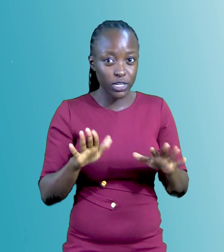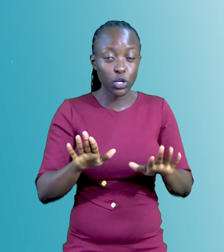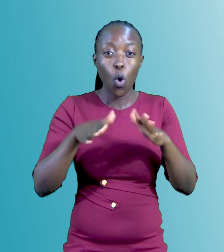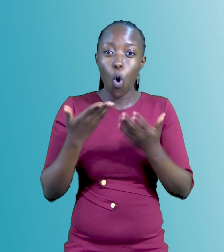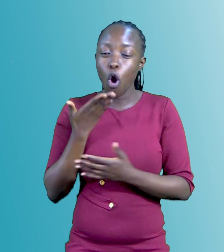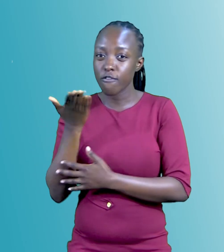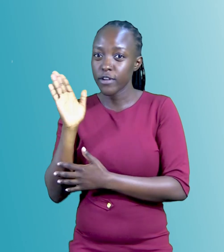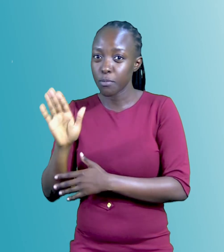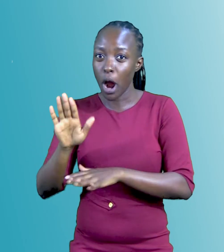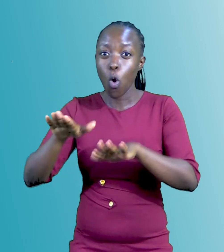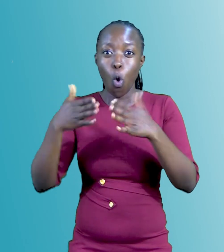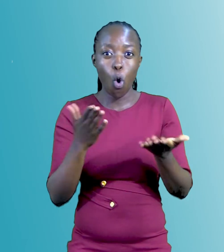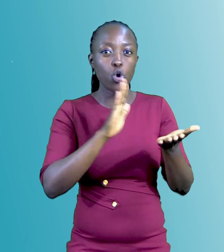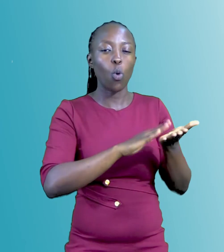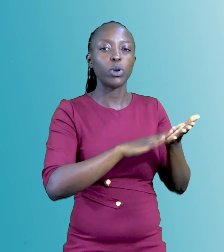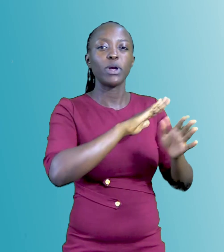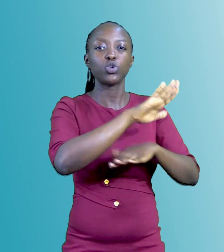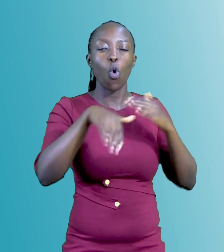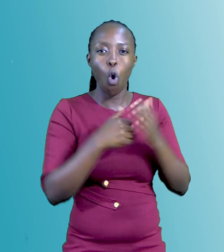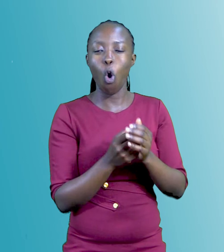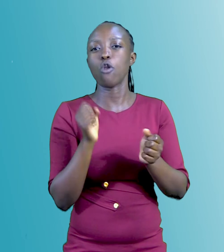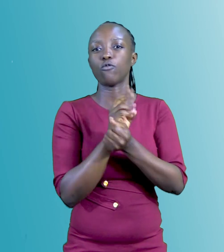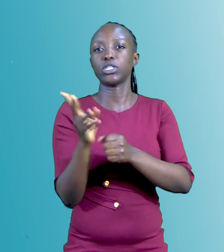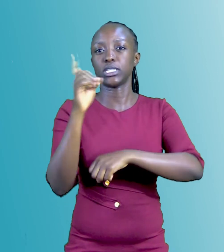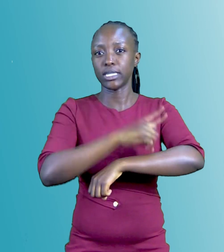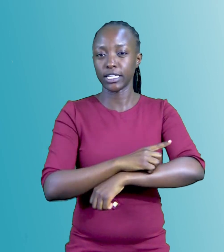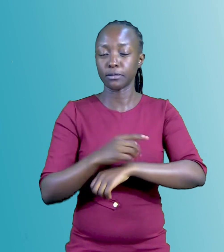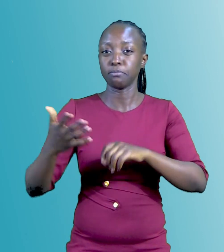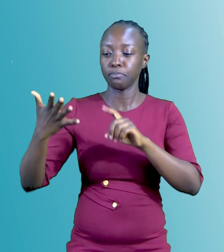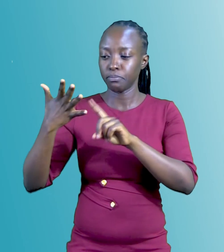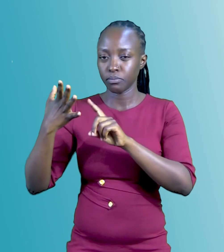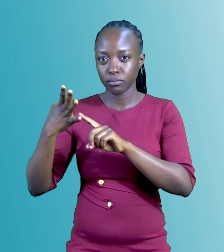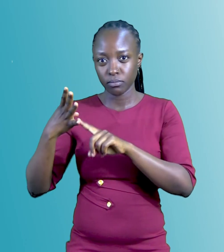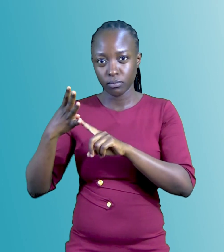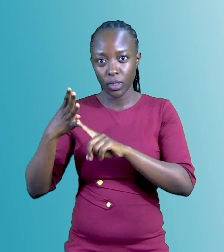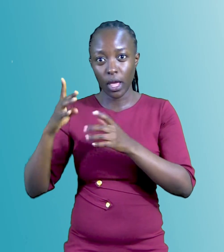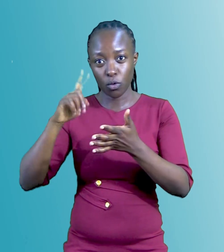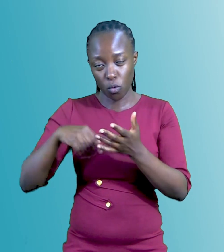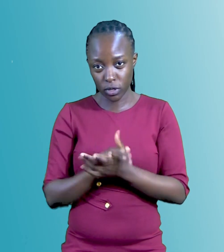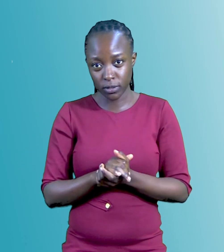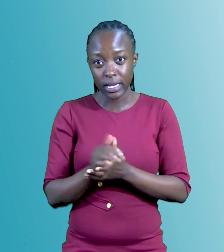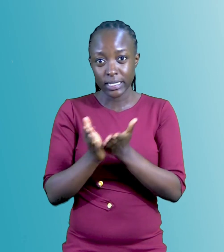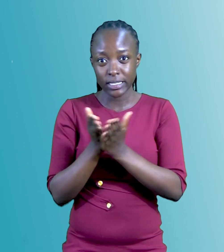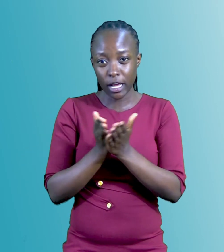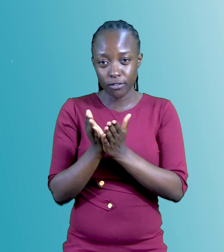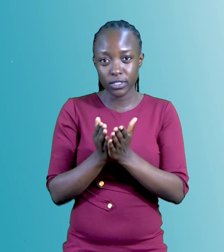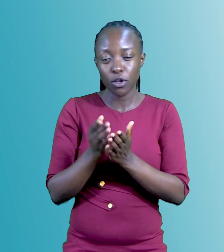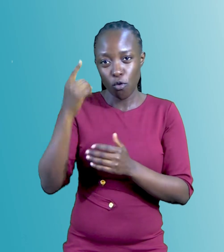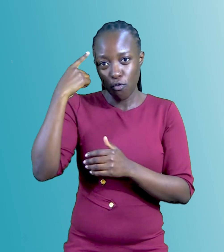9. For the service rendered on payments to suppliers for goods and services offered, the supplier will be required to submit proof of